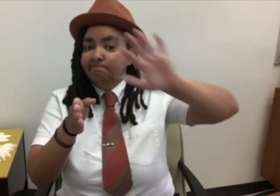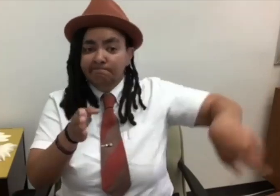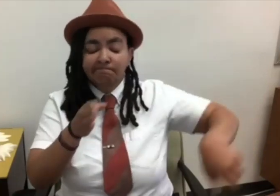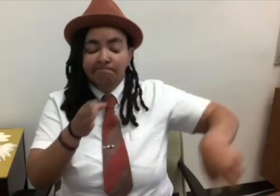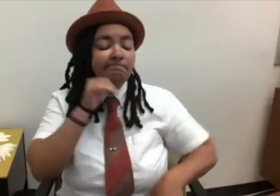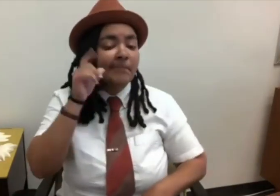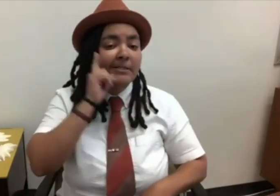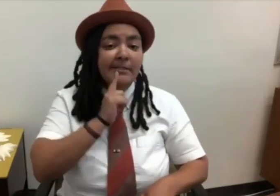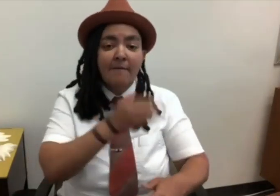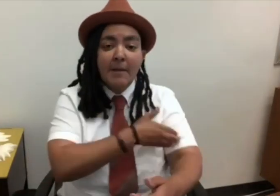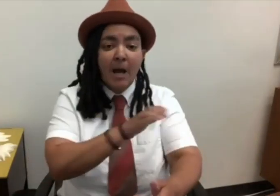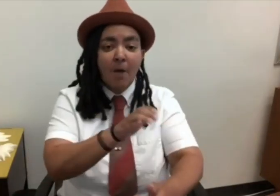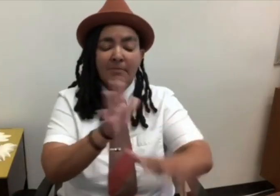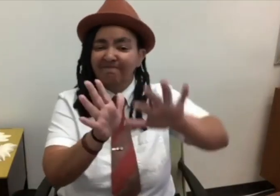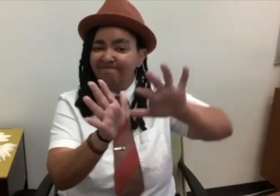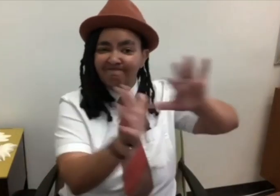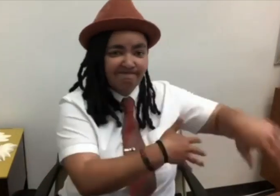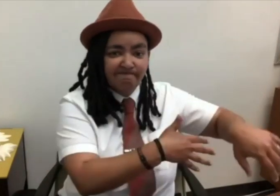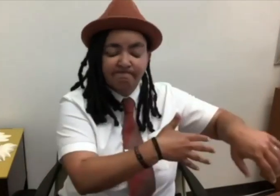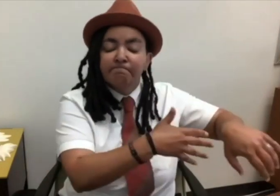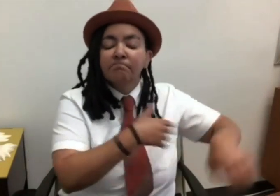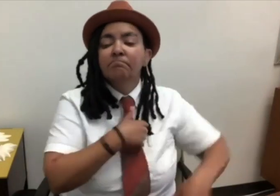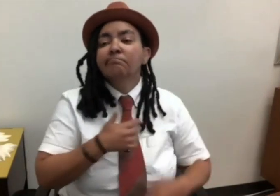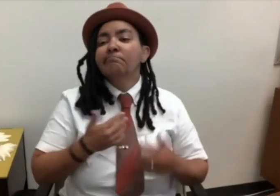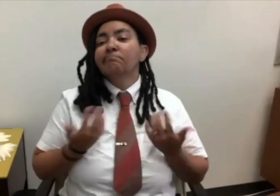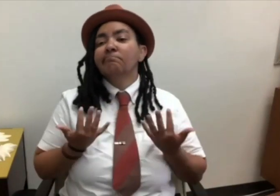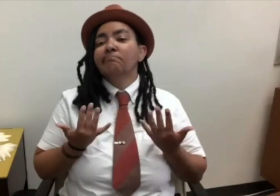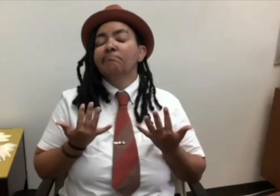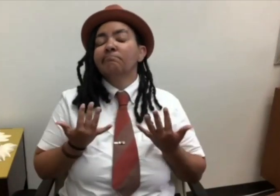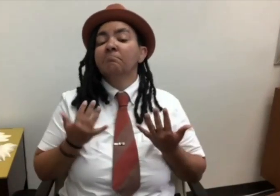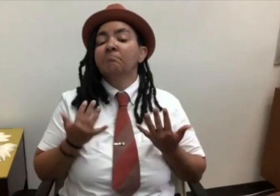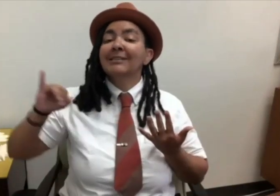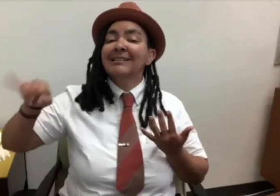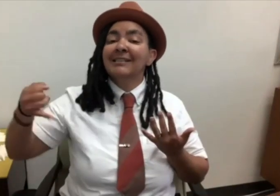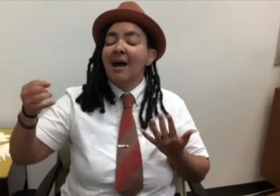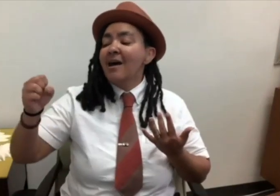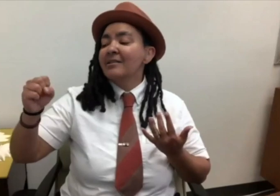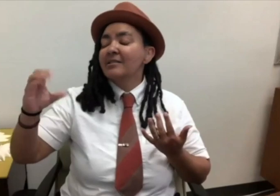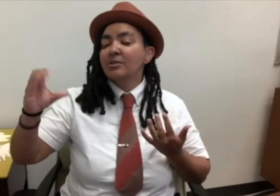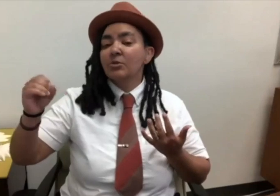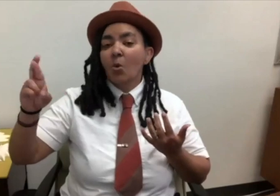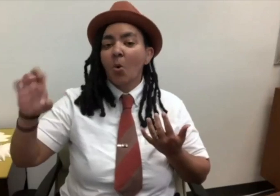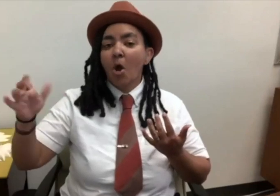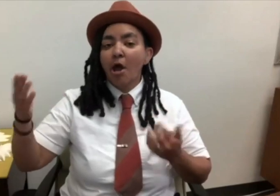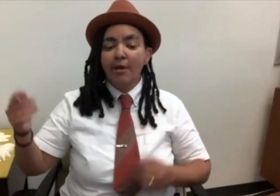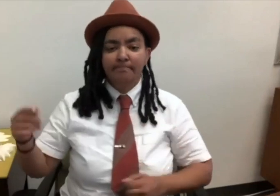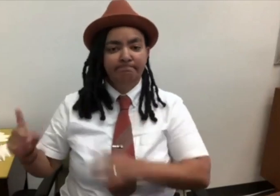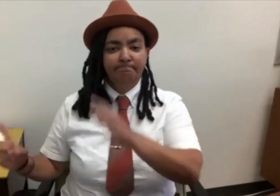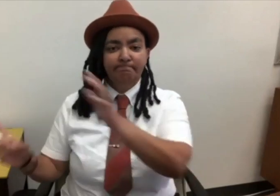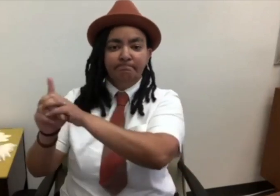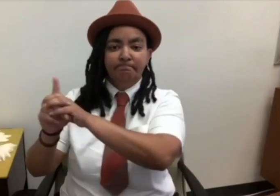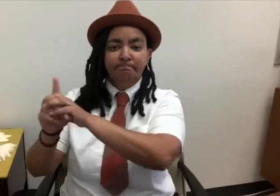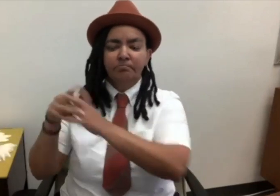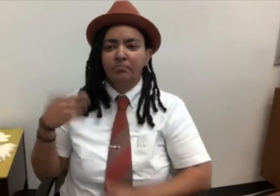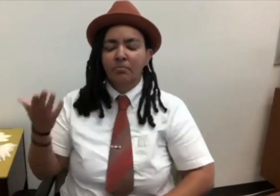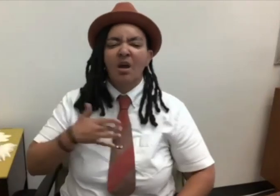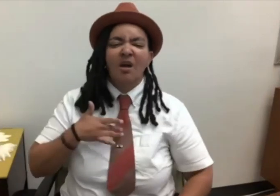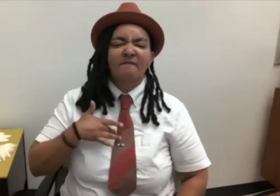that lens. And I decided to move away from deaf empowerment and decided to go to